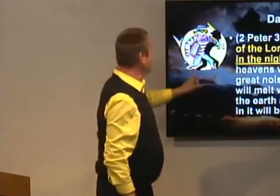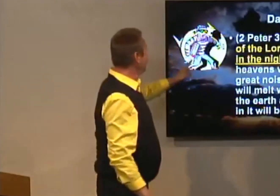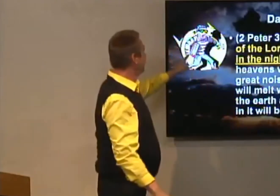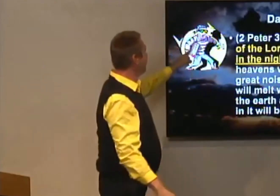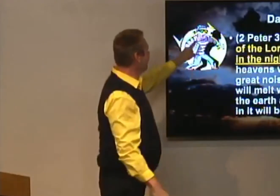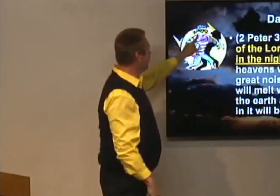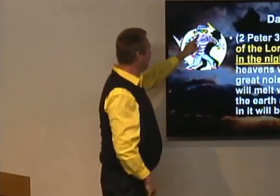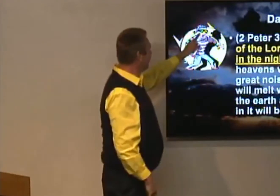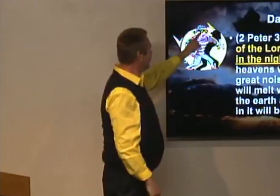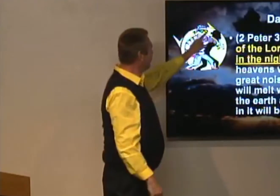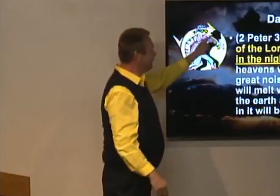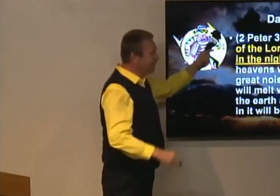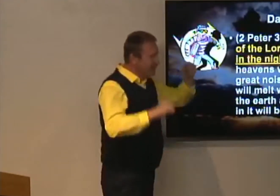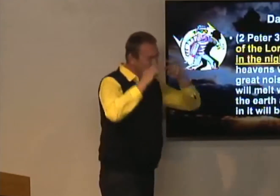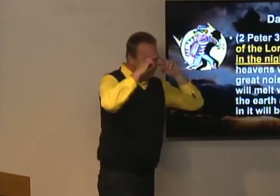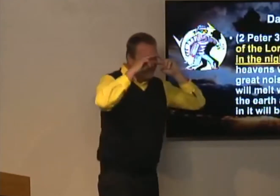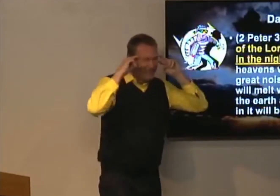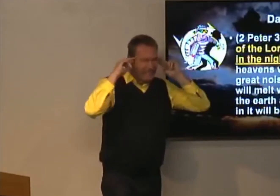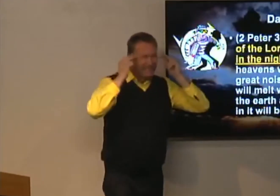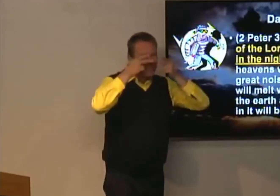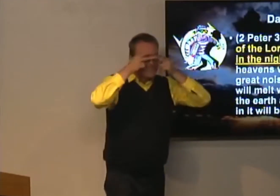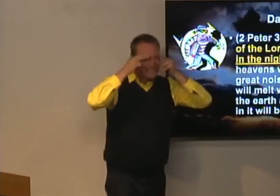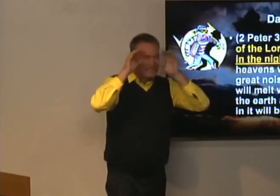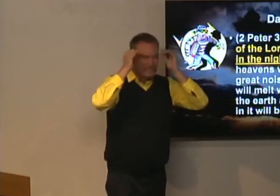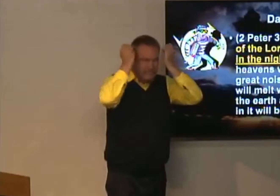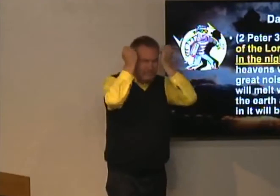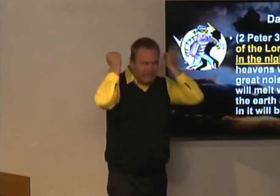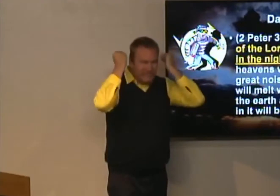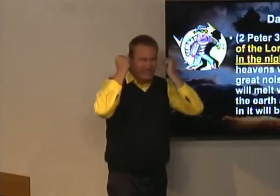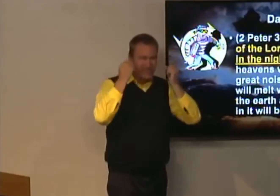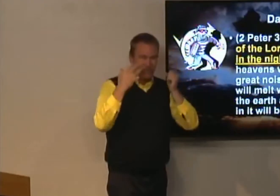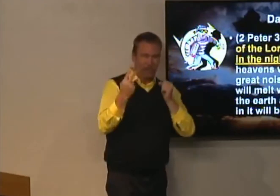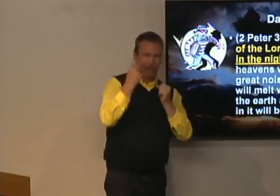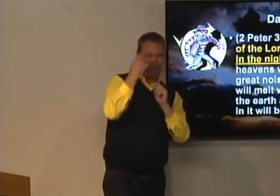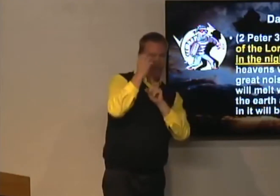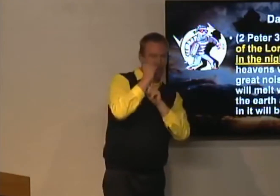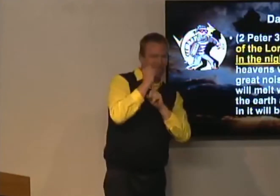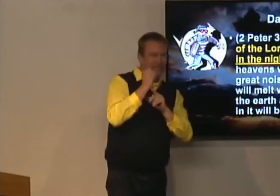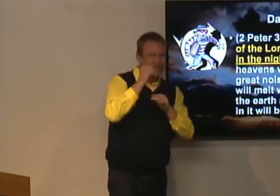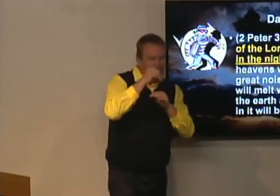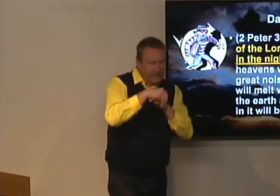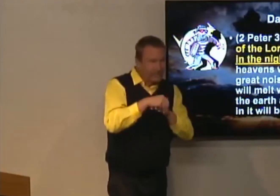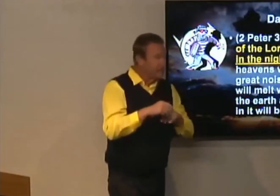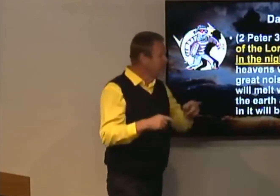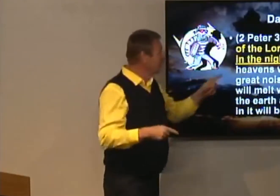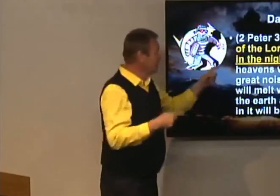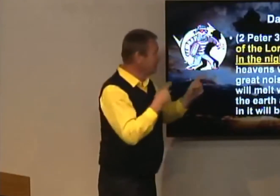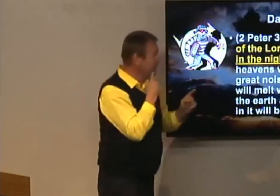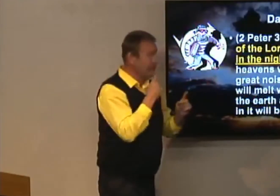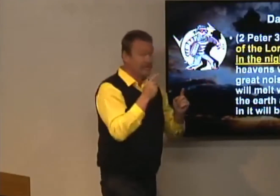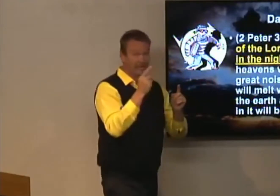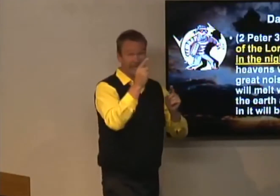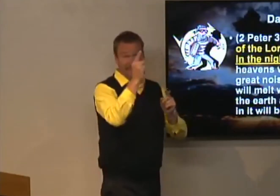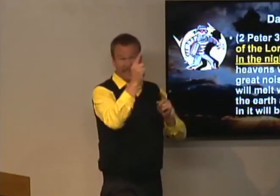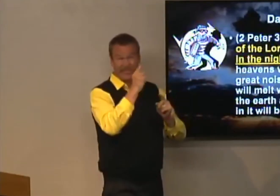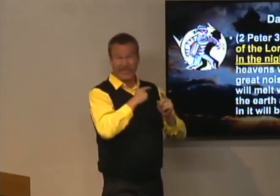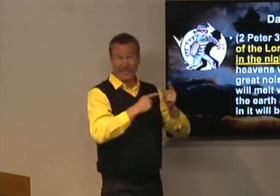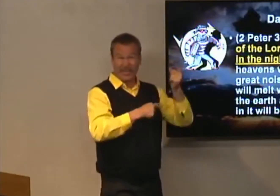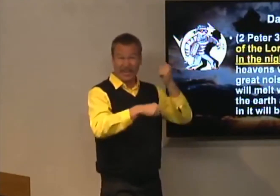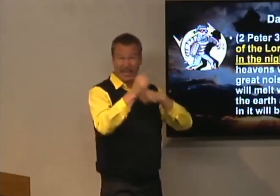know, this picture right here, how classic picture of how they've got the mask over their eyes so that people won't know, and they come in the night.